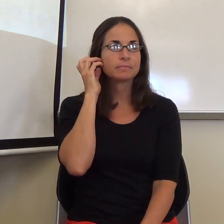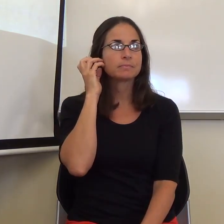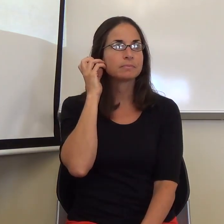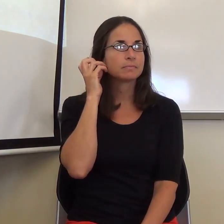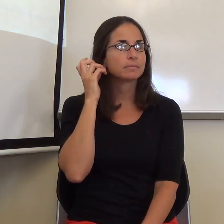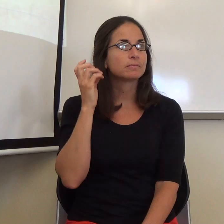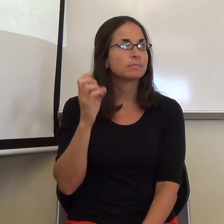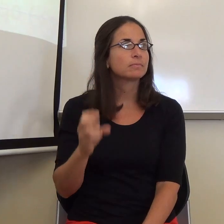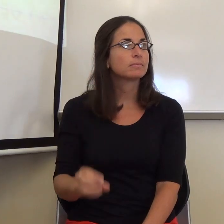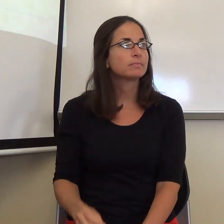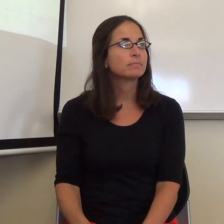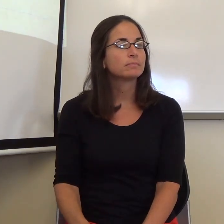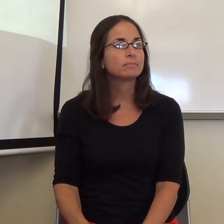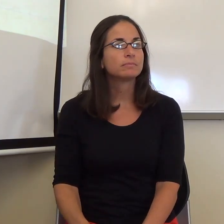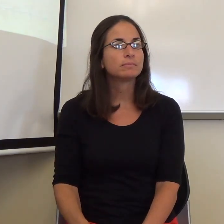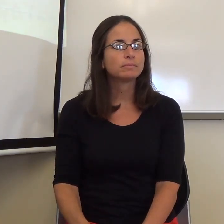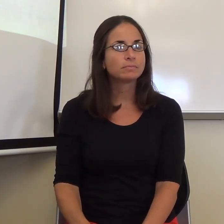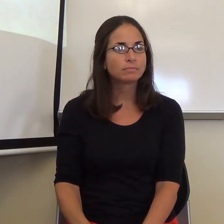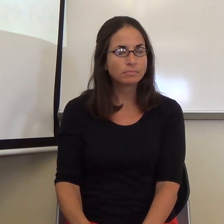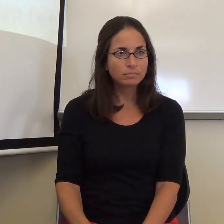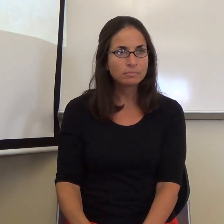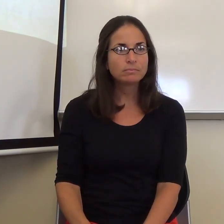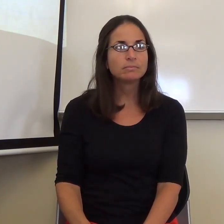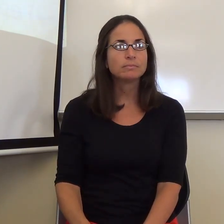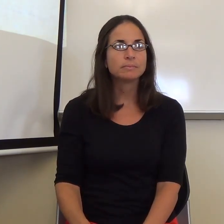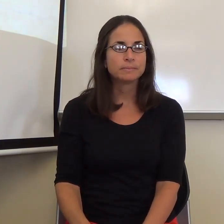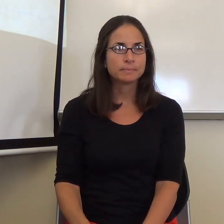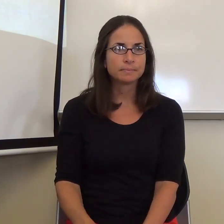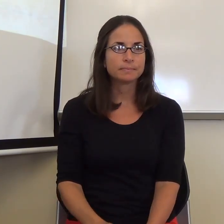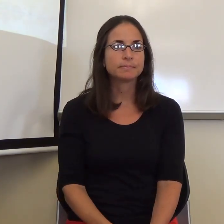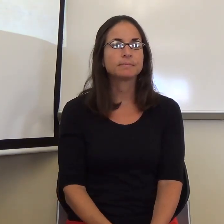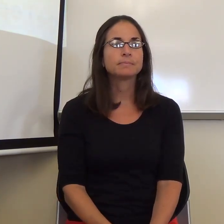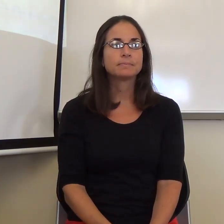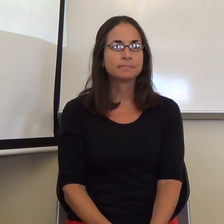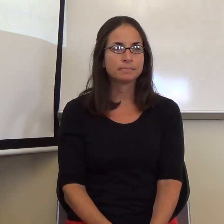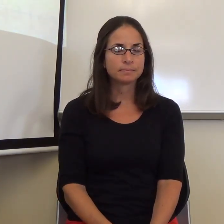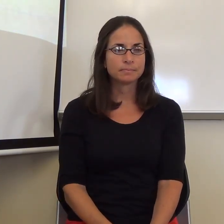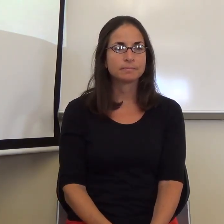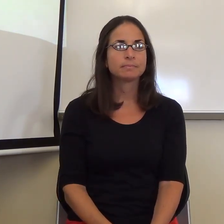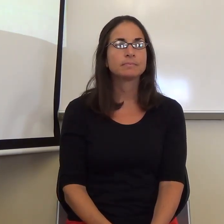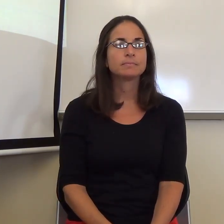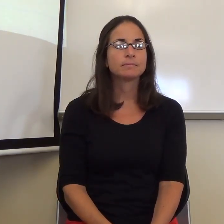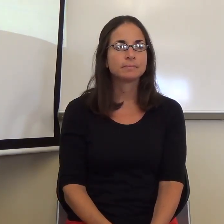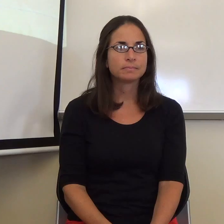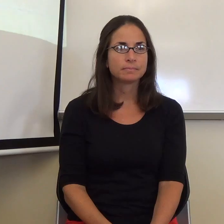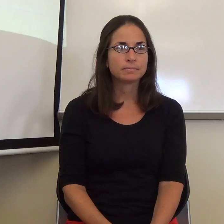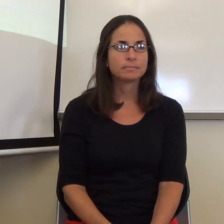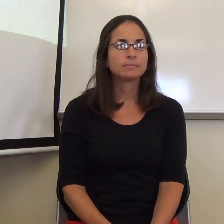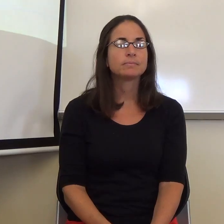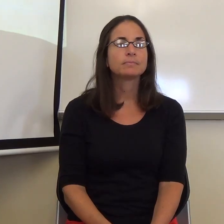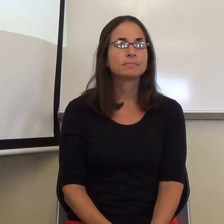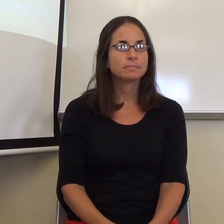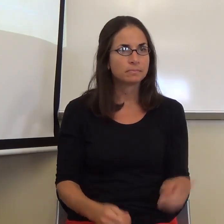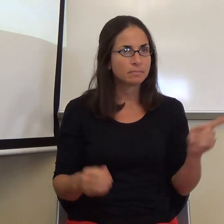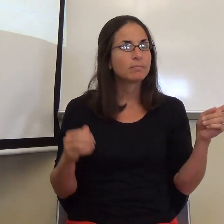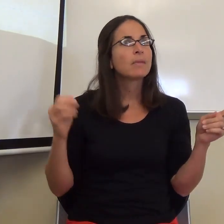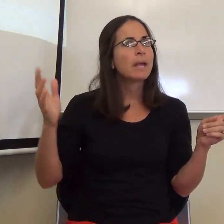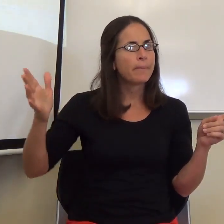about anti-war back then, and yes. a lot yeah. of people who were benefiting off war back from Yeah. Vietnam and